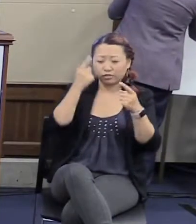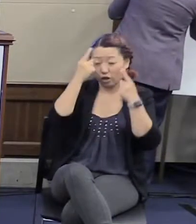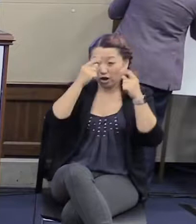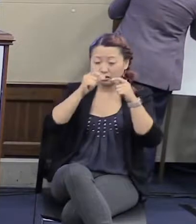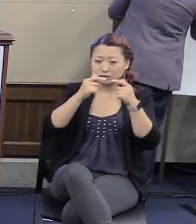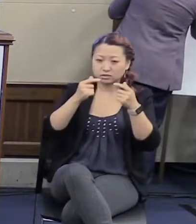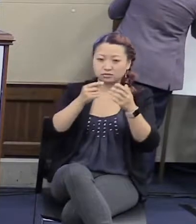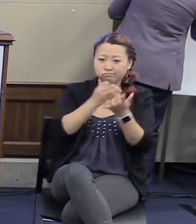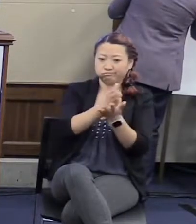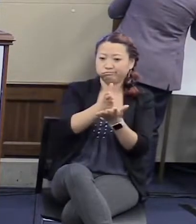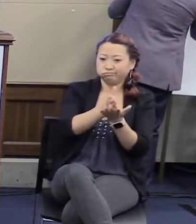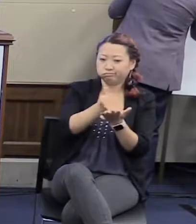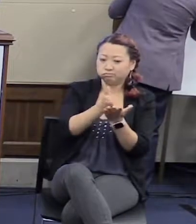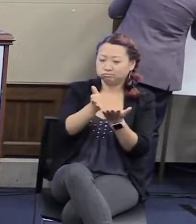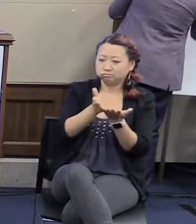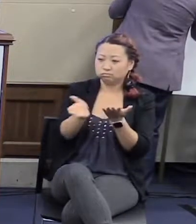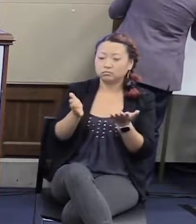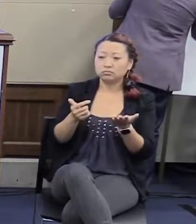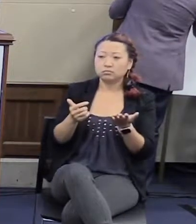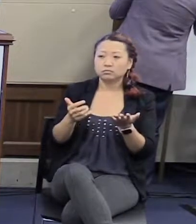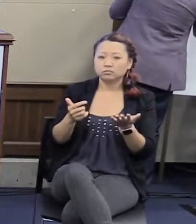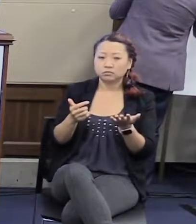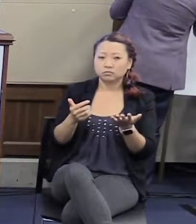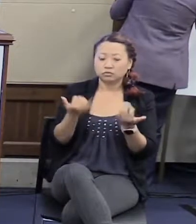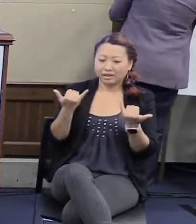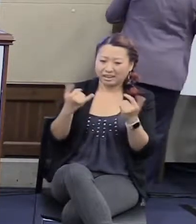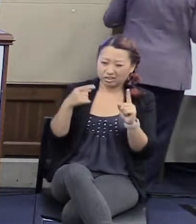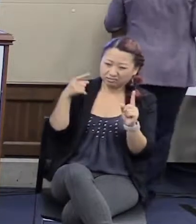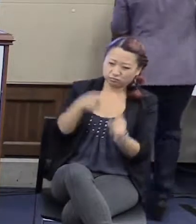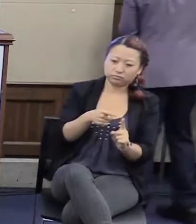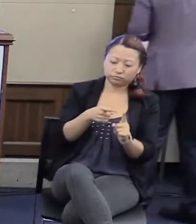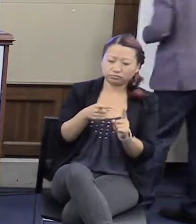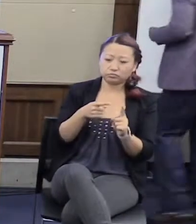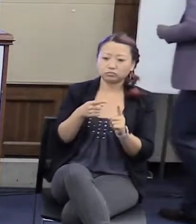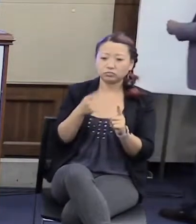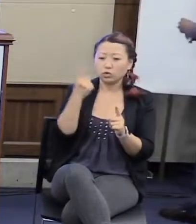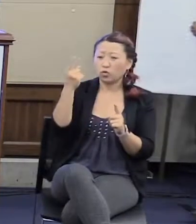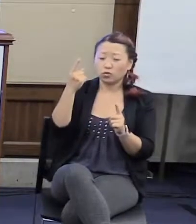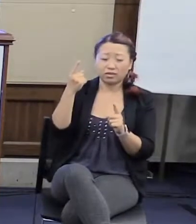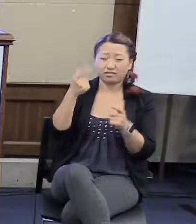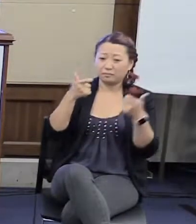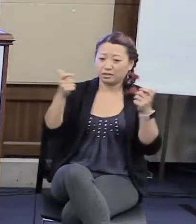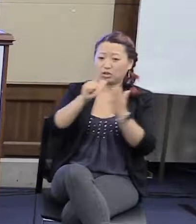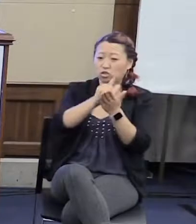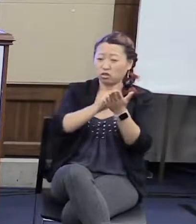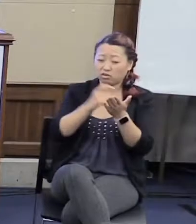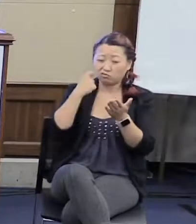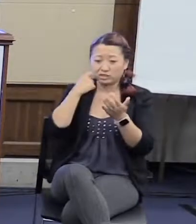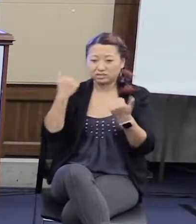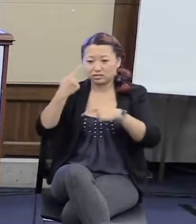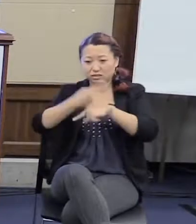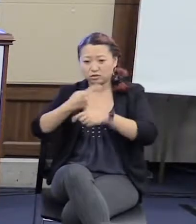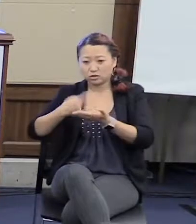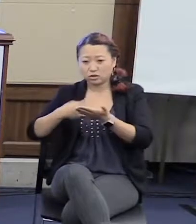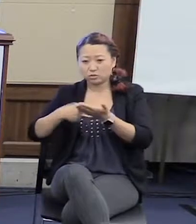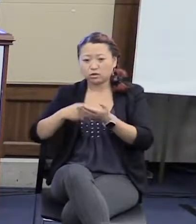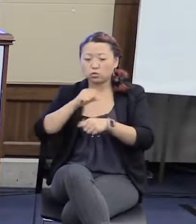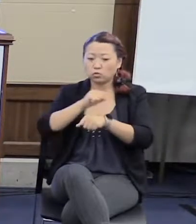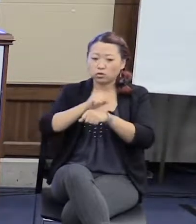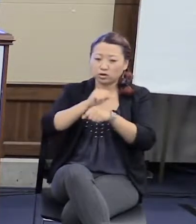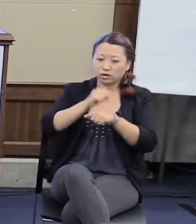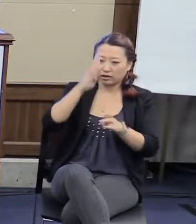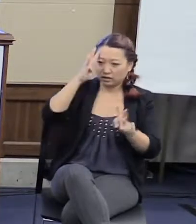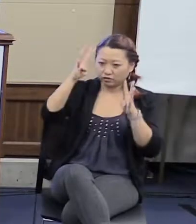to it. I want to go to the point where we are in terms of one of the big laws we talked about today, which was the Workforce Innovation and Opportunity